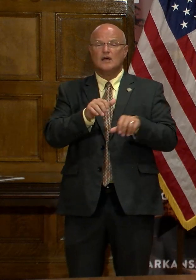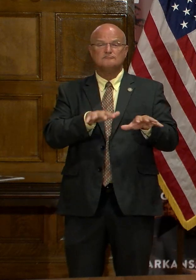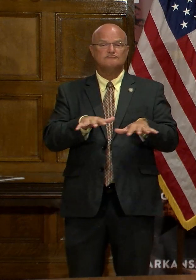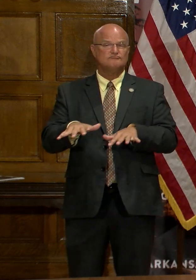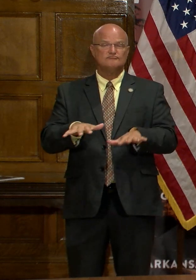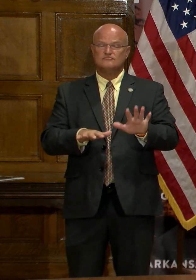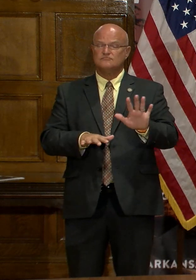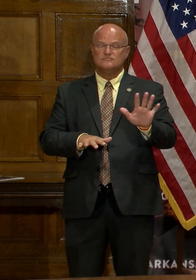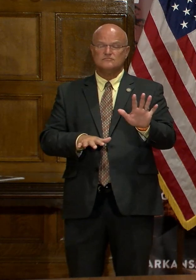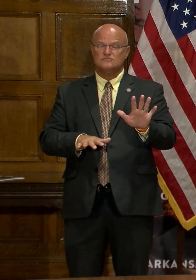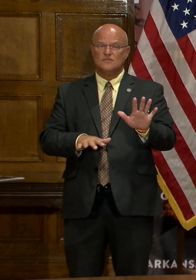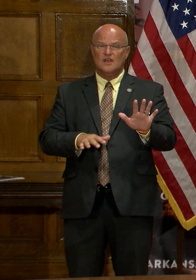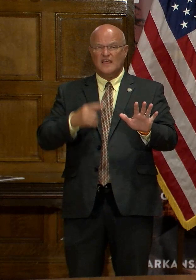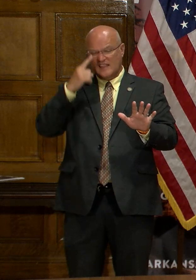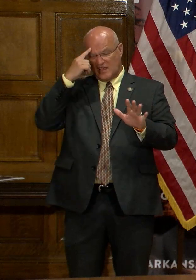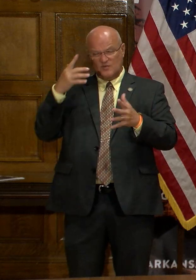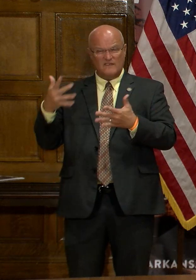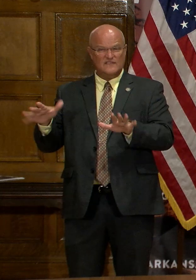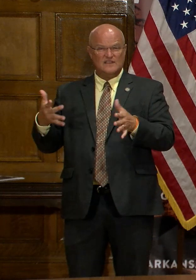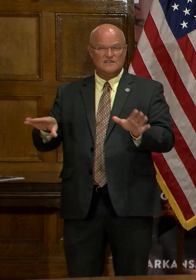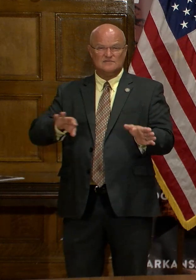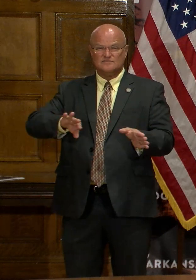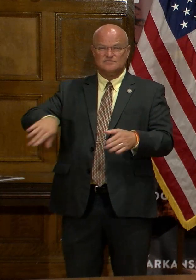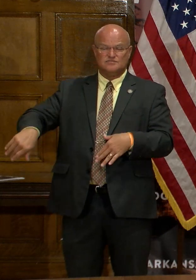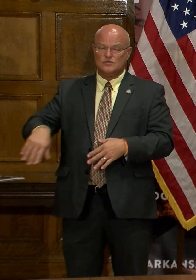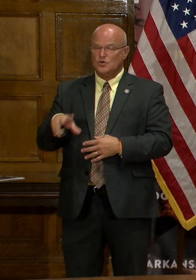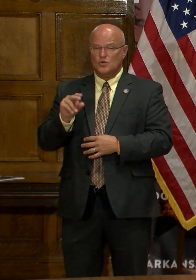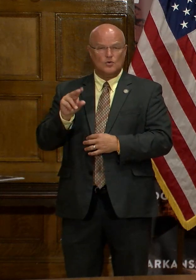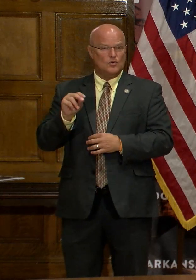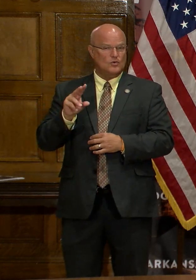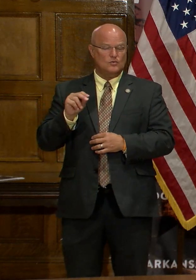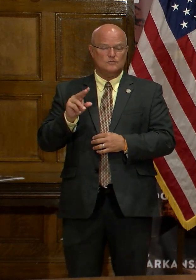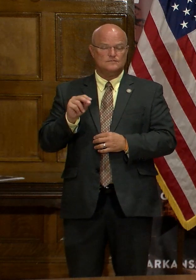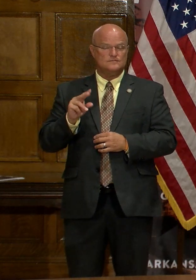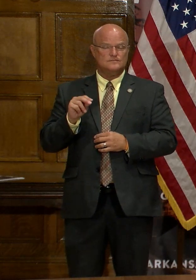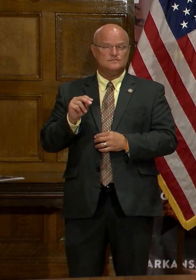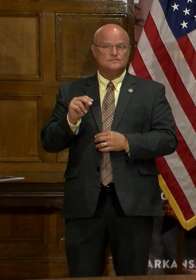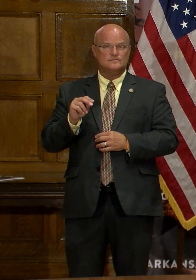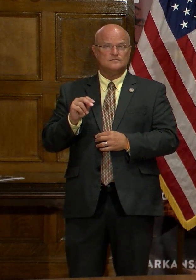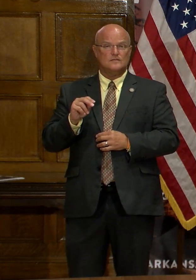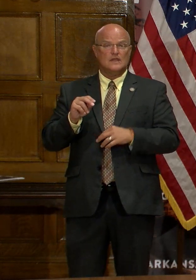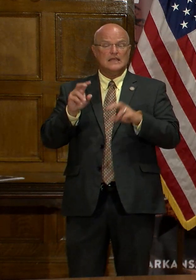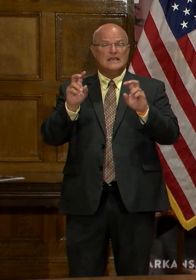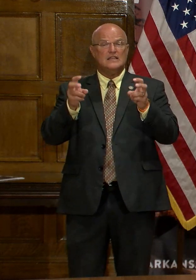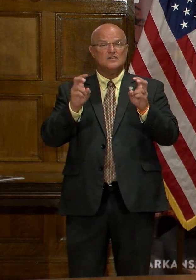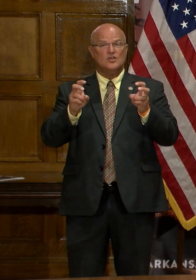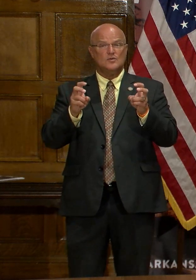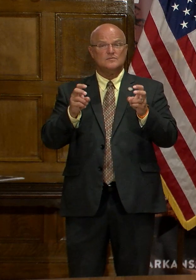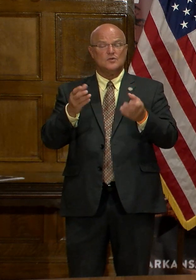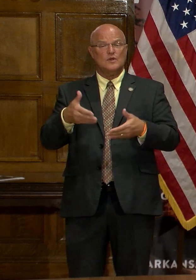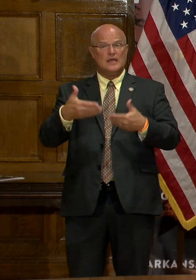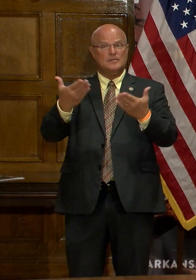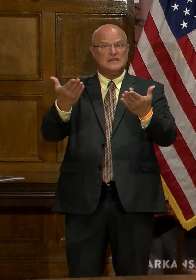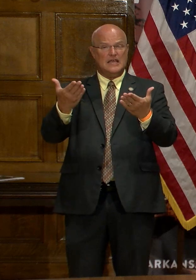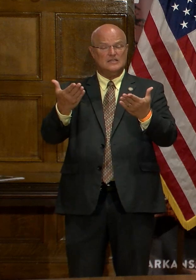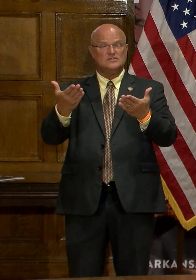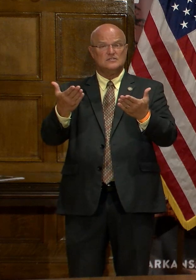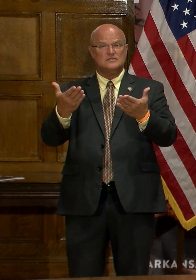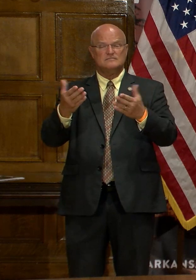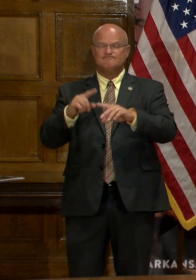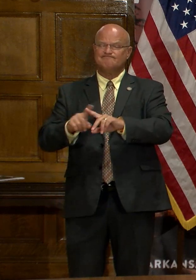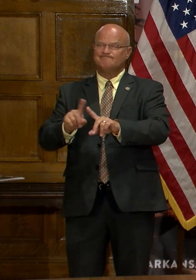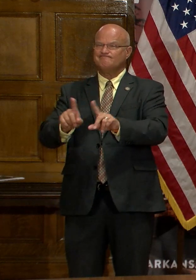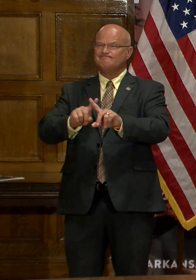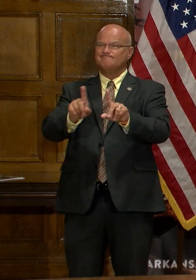not believing we're over the hill yet on this virus. In terms of the recommendations, there's